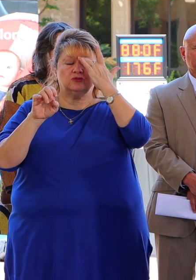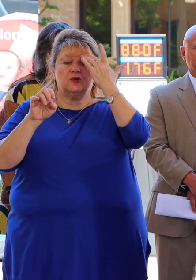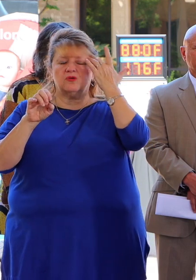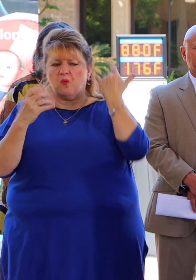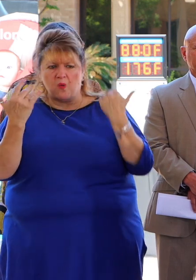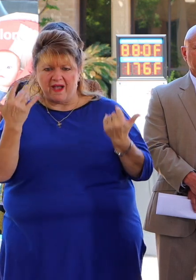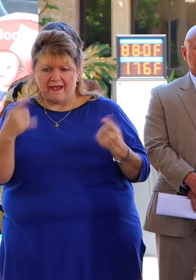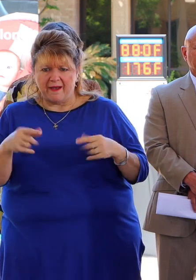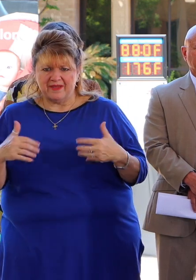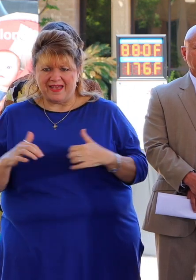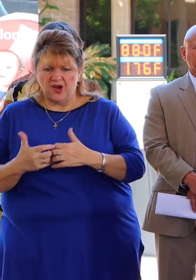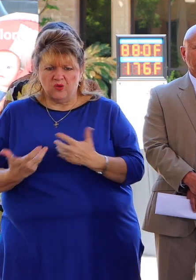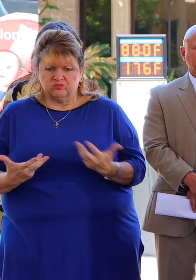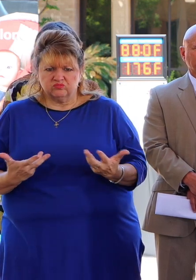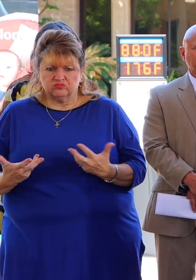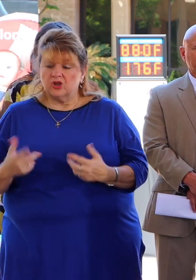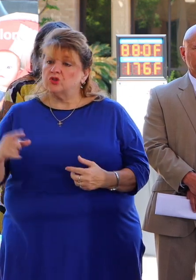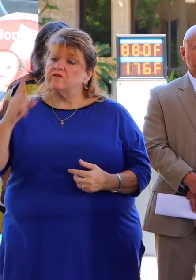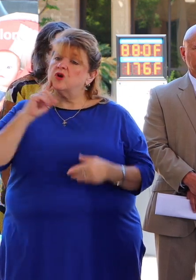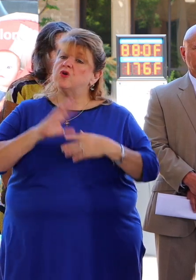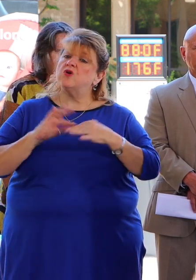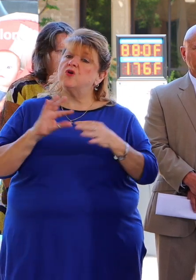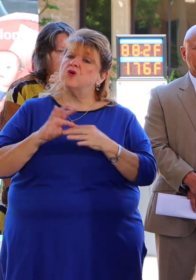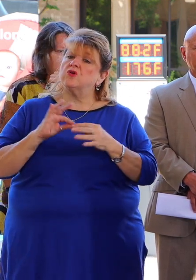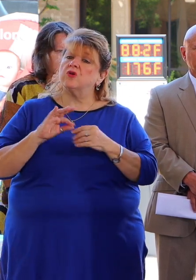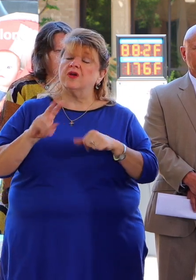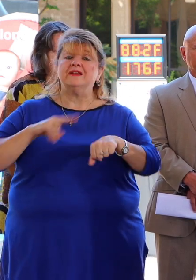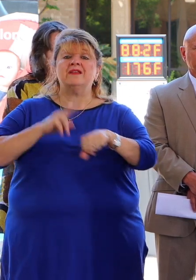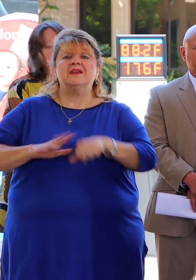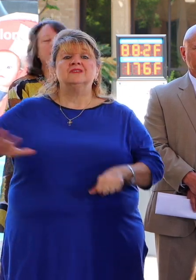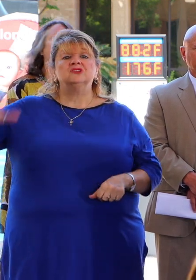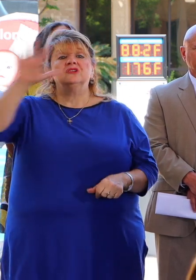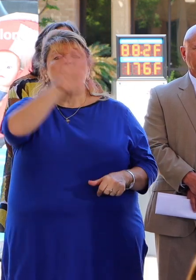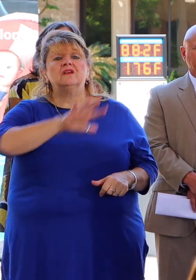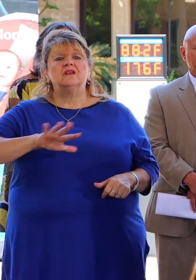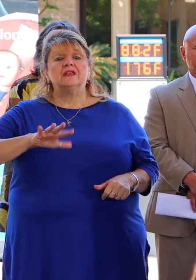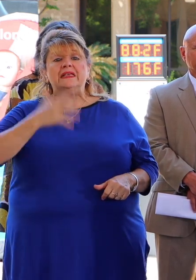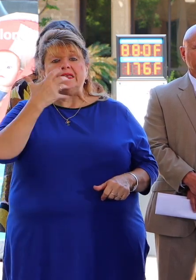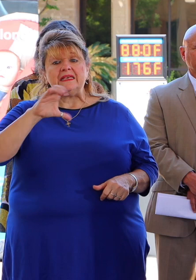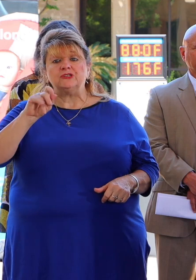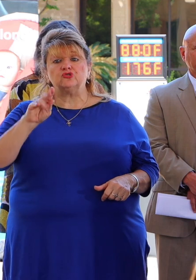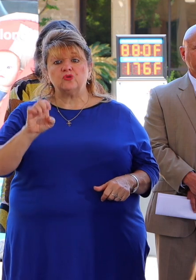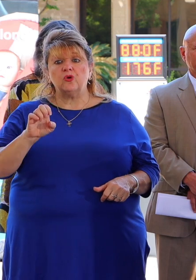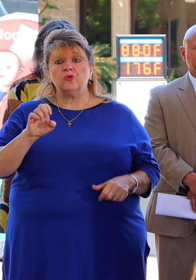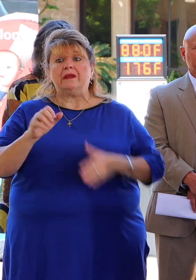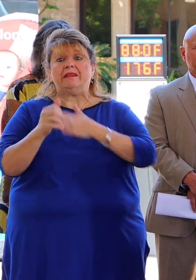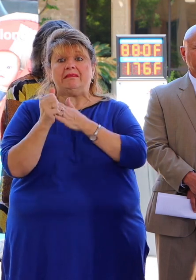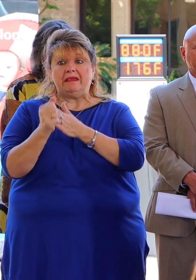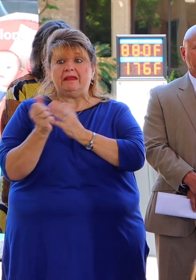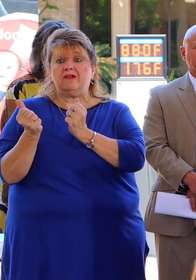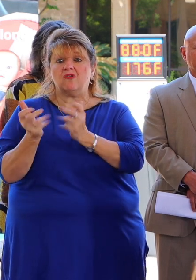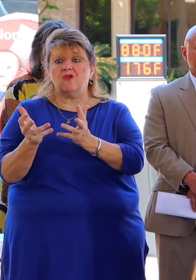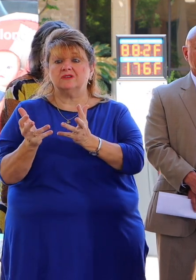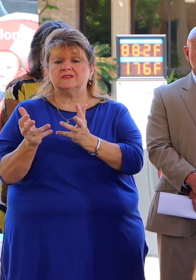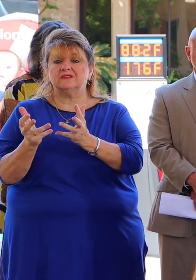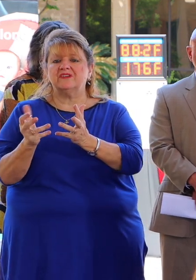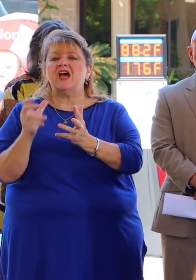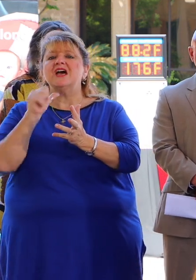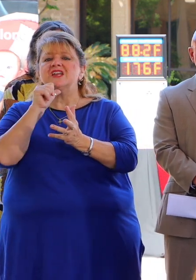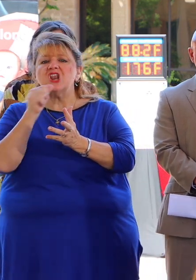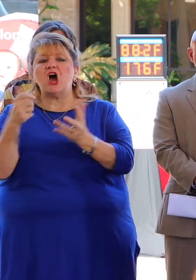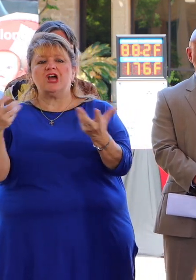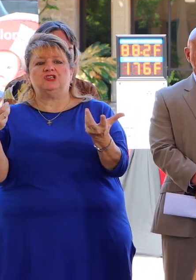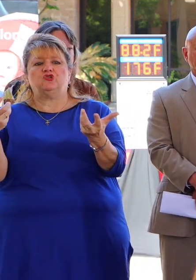happening? And as you already heard, nationwide, heat stroke is one of the leading causes of